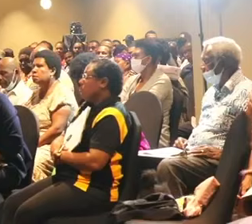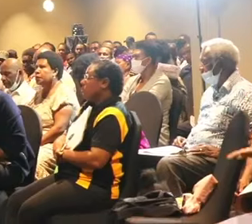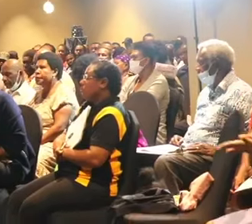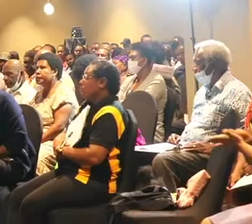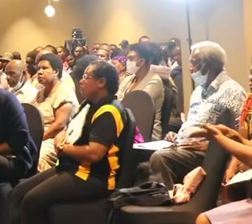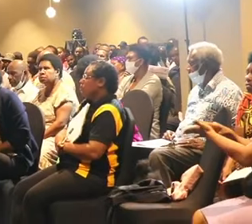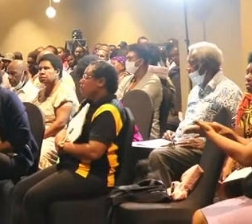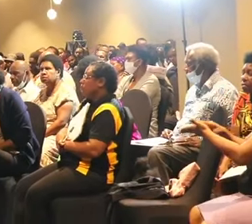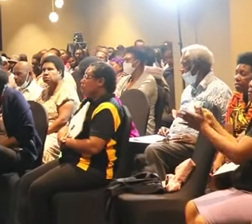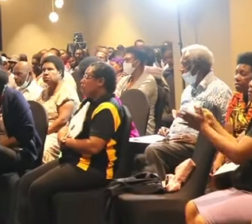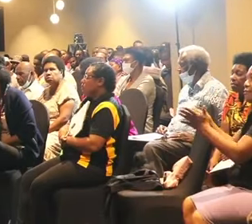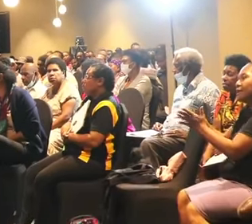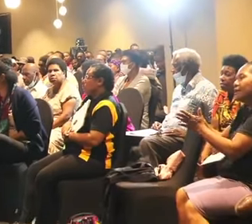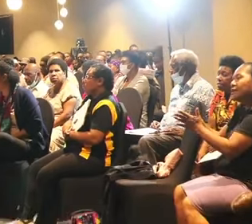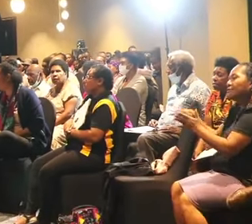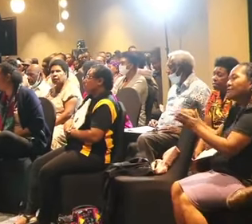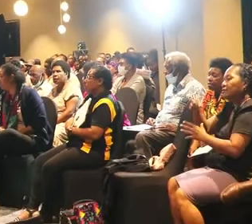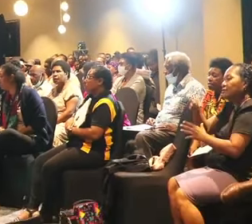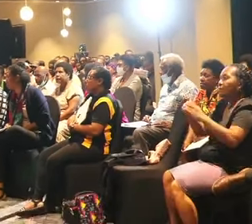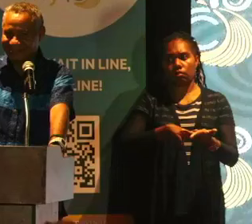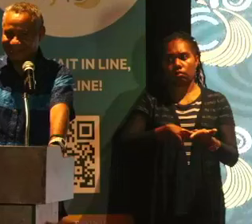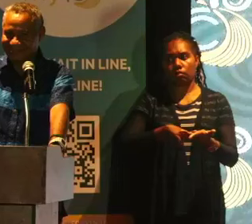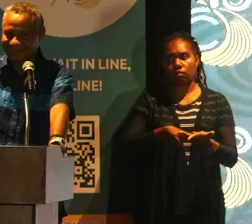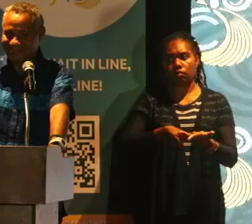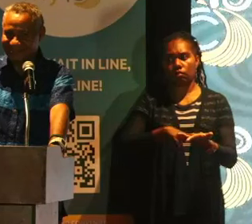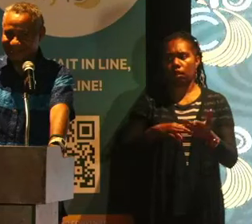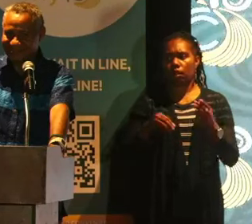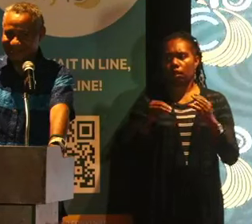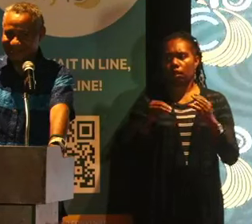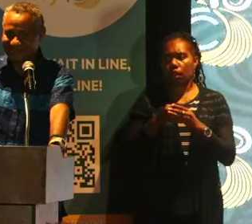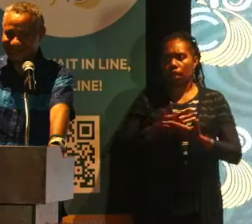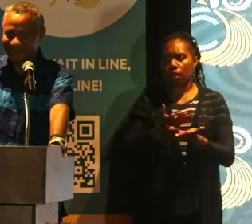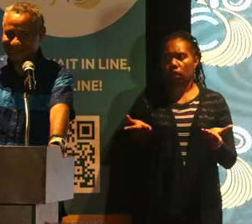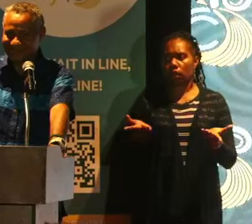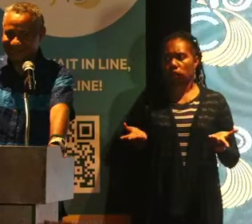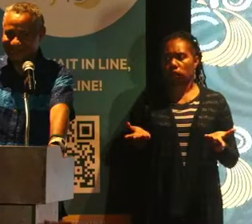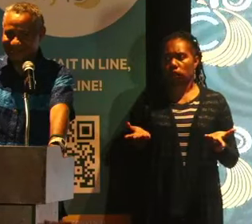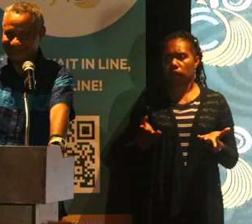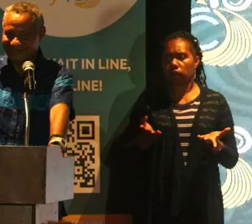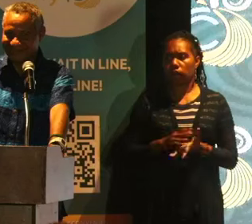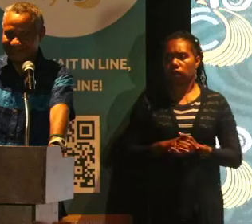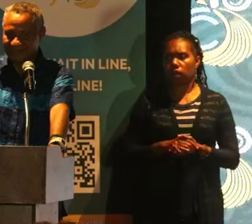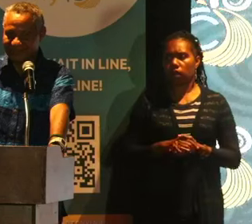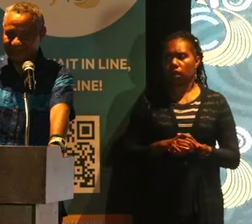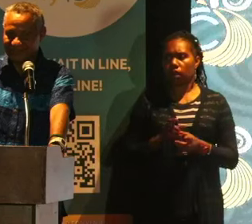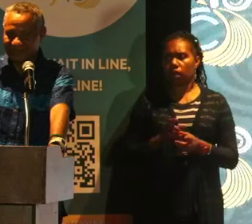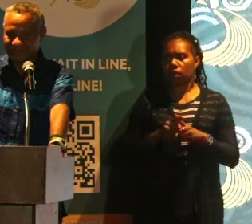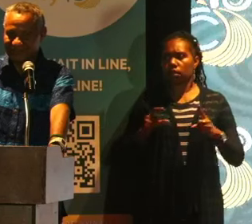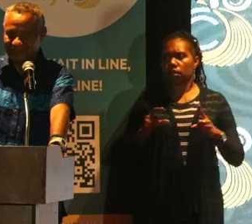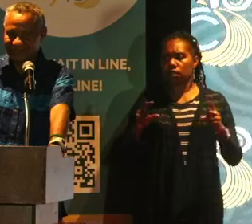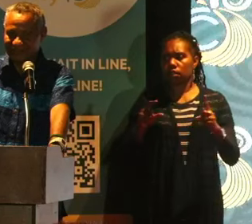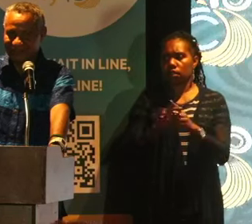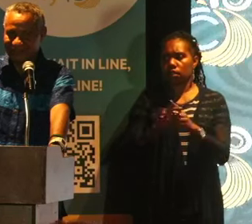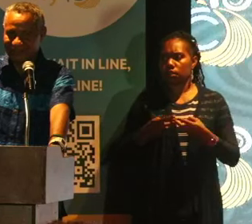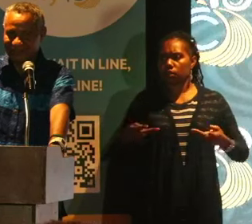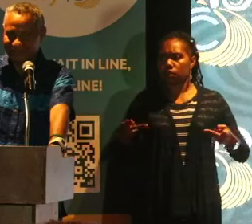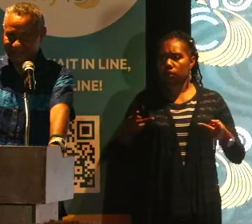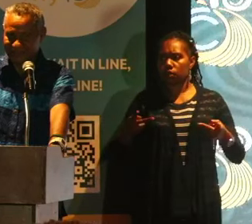na? Save all same bank use him good na. He go long all manlo districts na this la. Governments are giving money blong cooperative